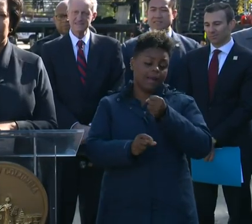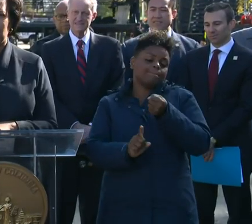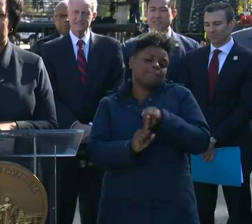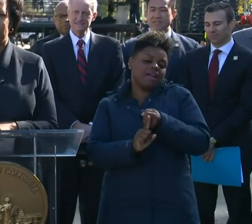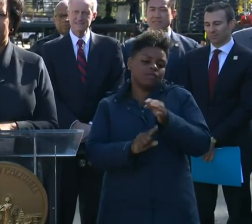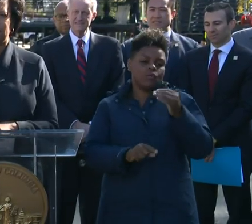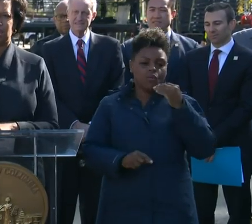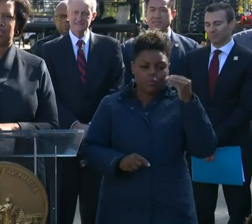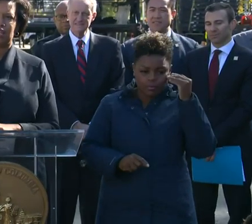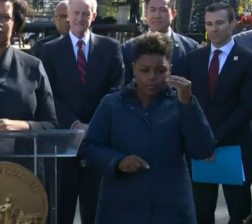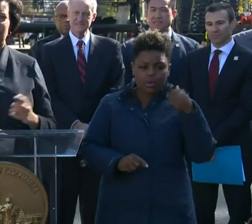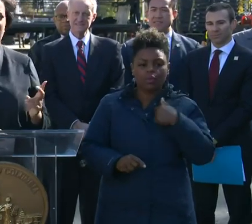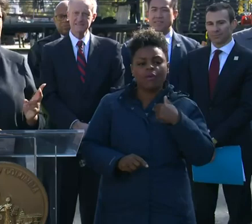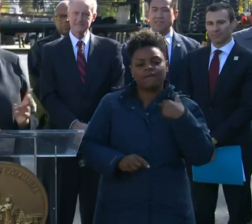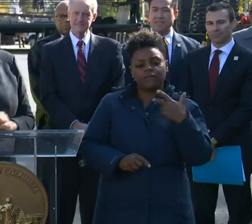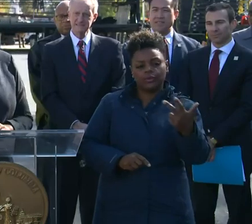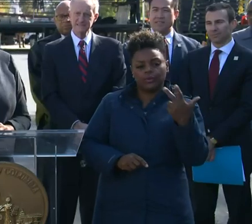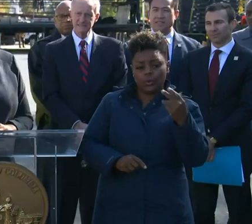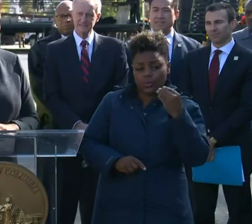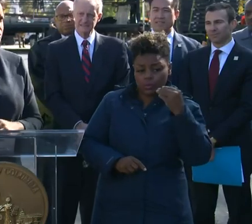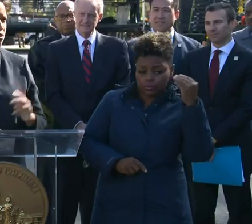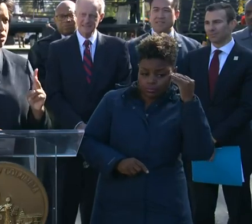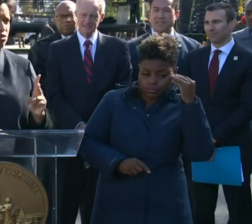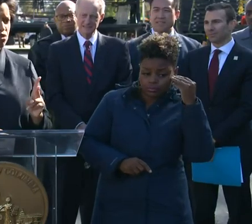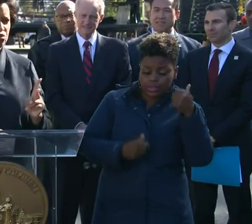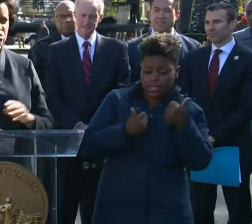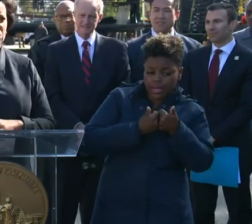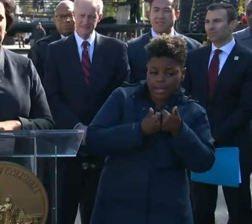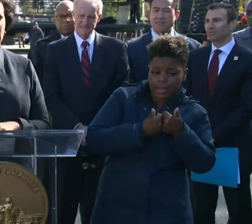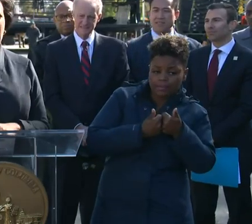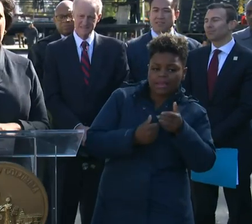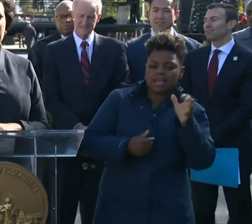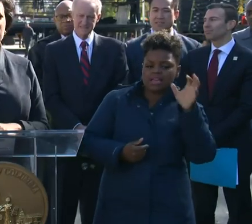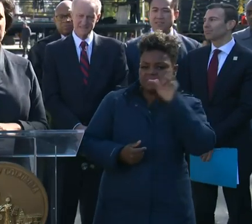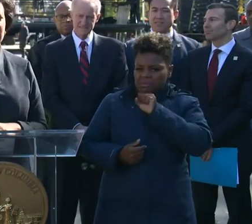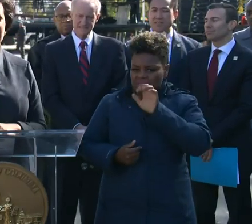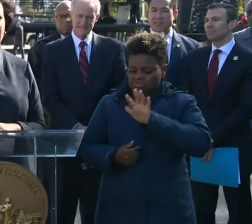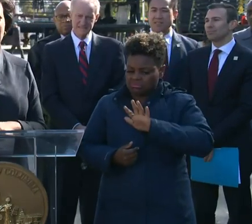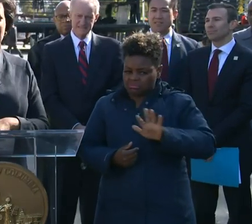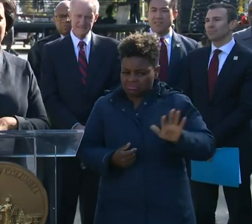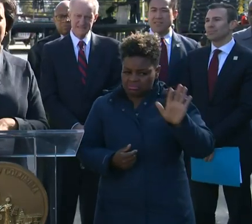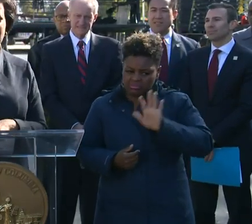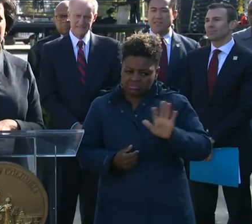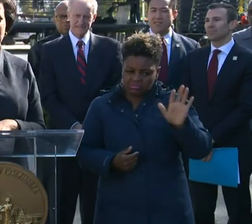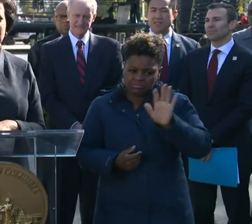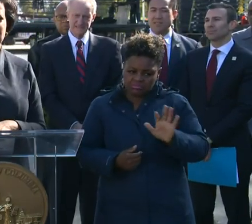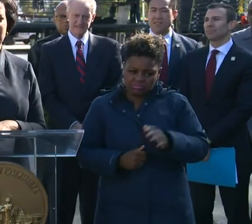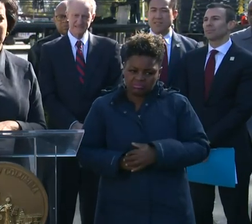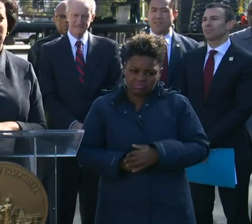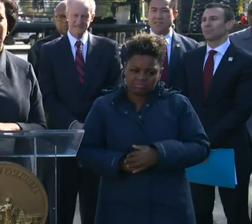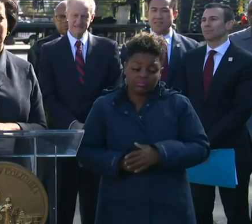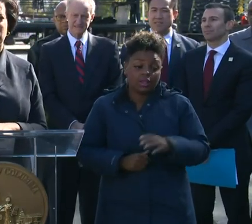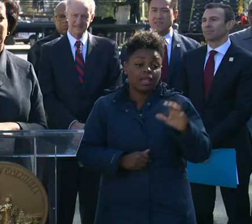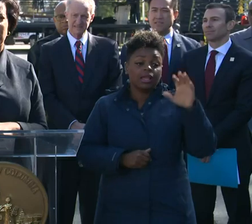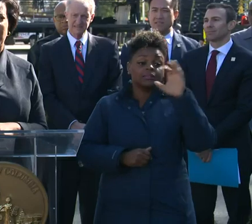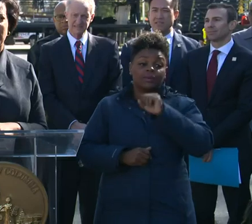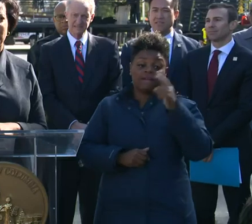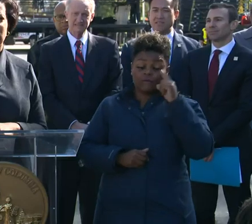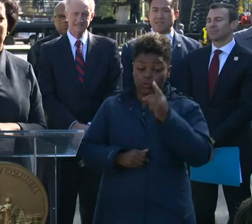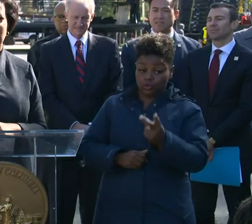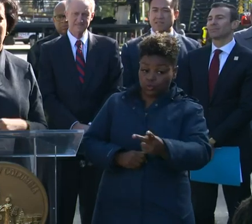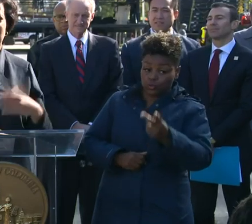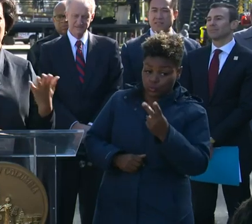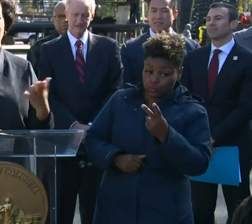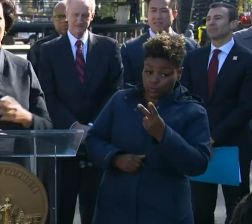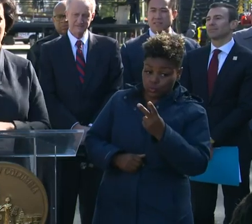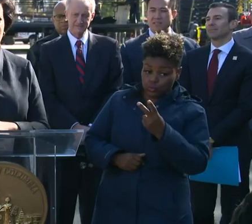3 home games. I think the estimate we got for 2 was the economic impact would be plus $6.5